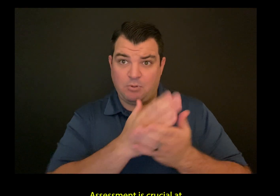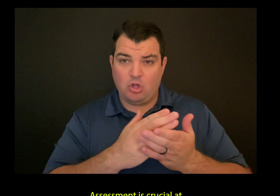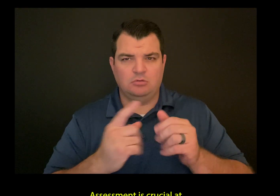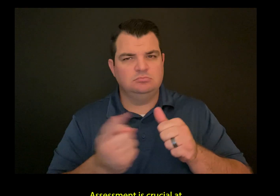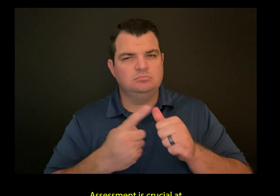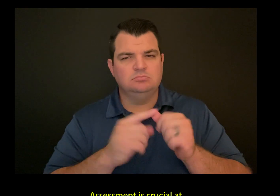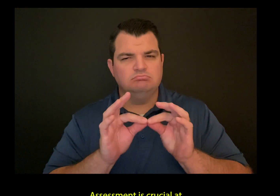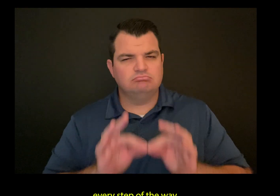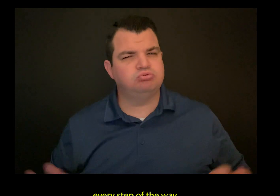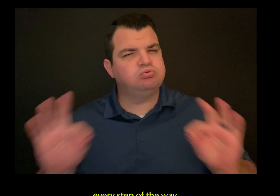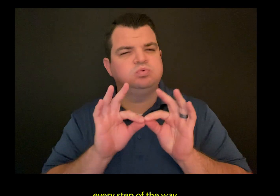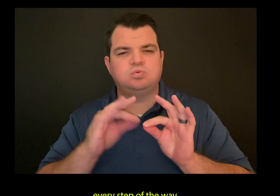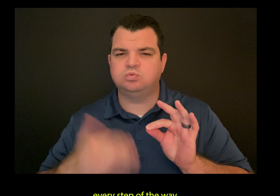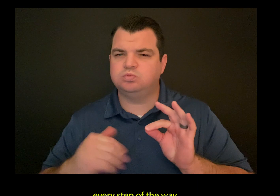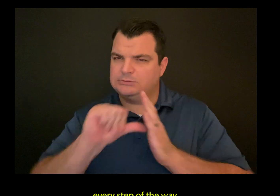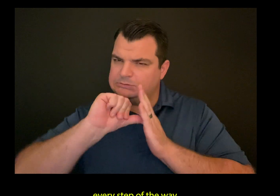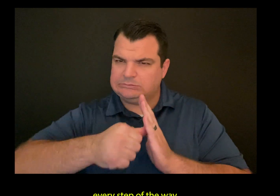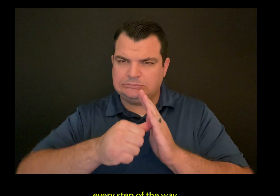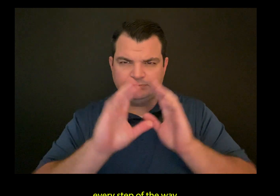Assessment is crucial at every step of the way.